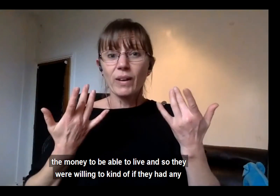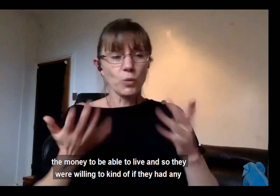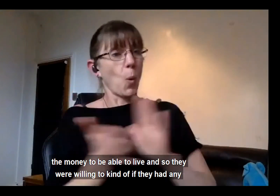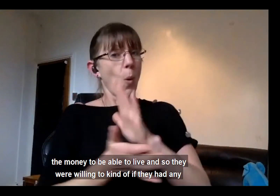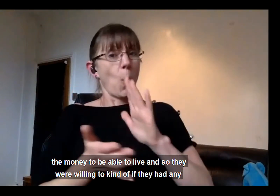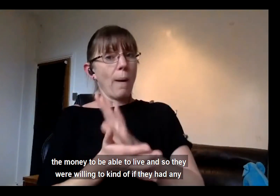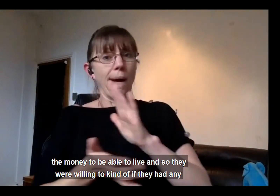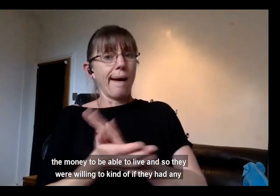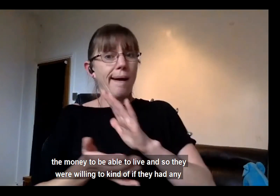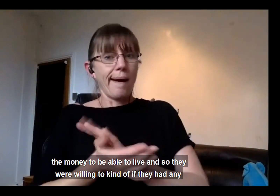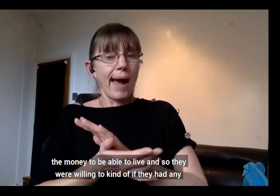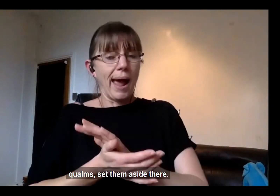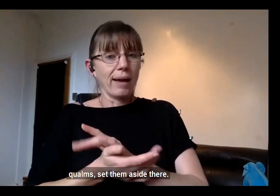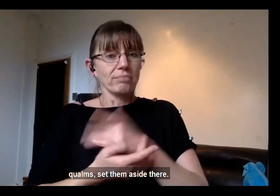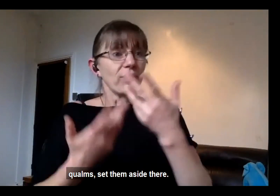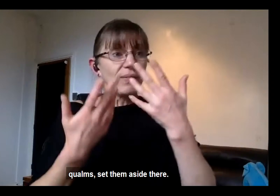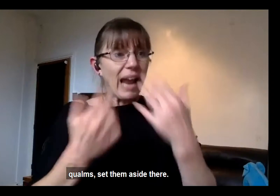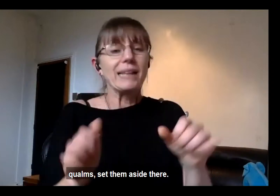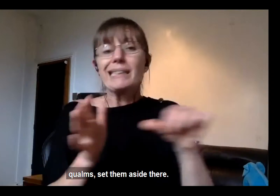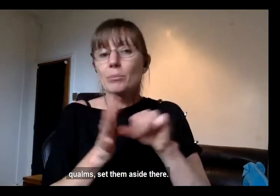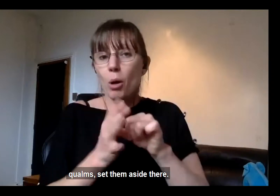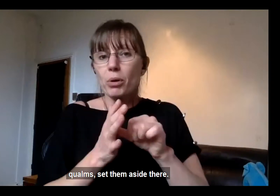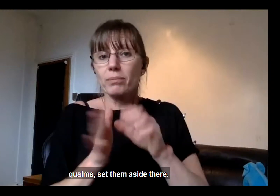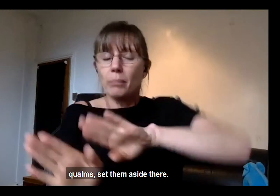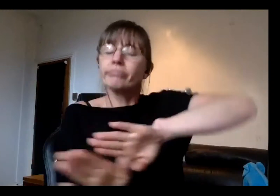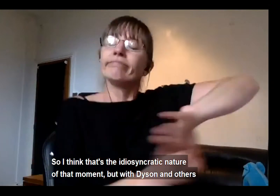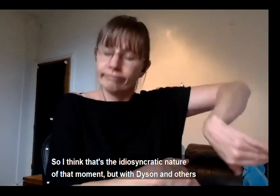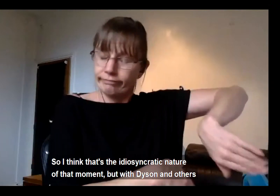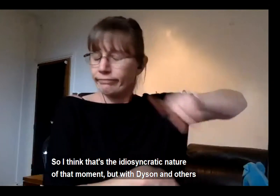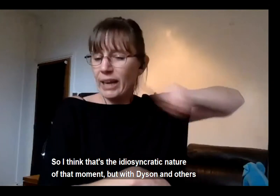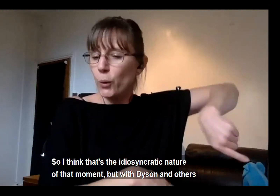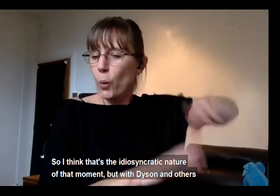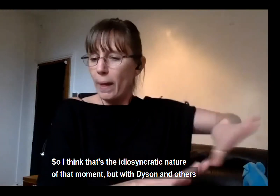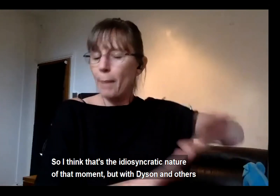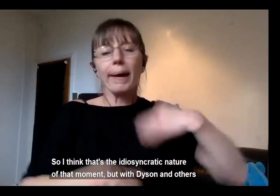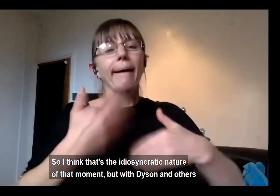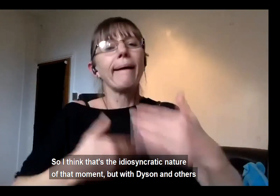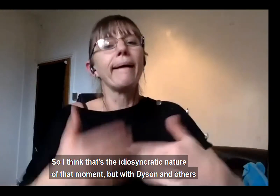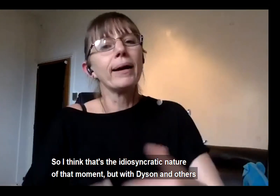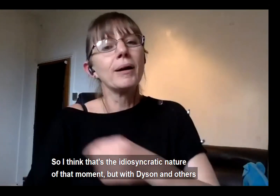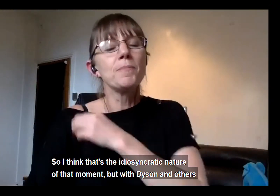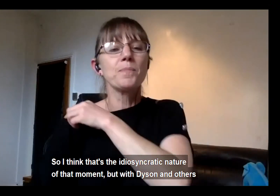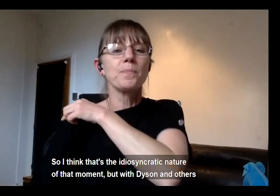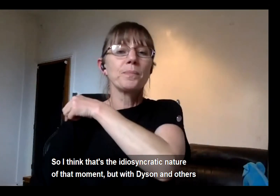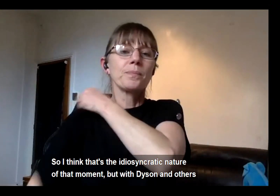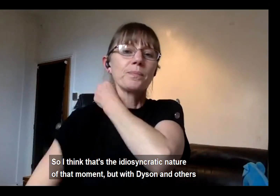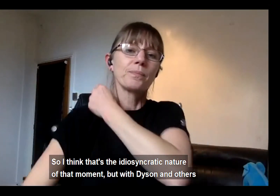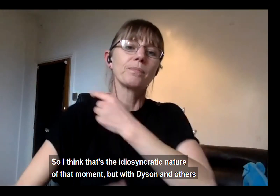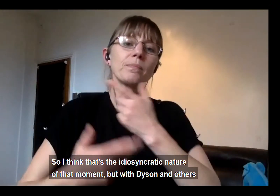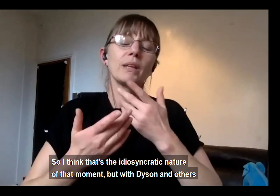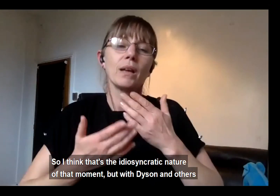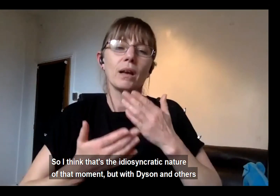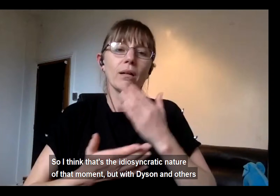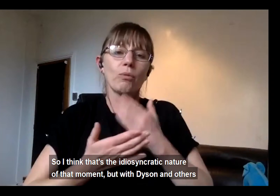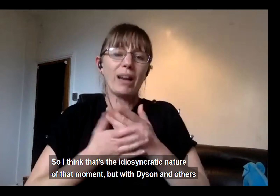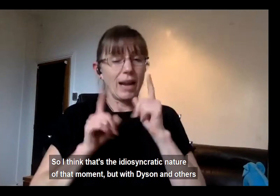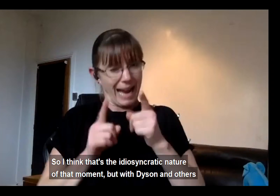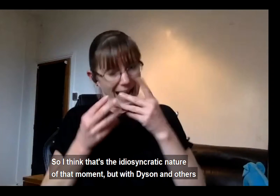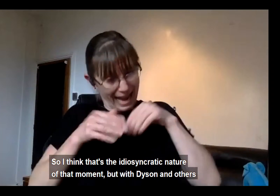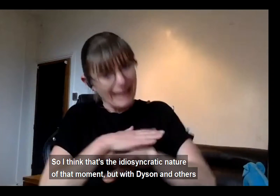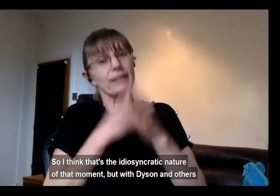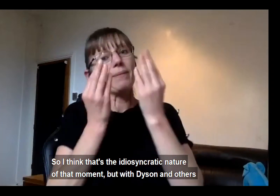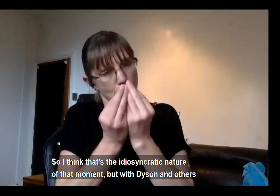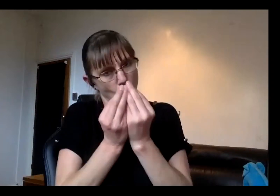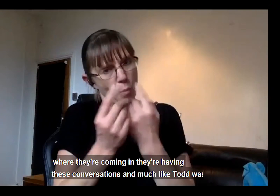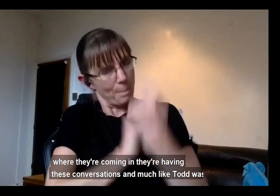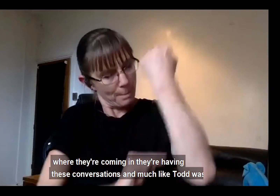of, if they had any qualms, set them aside there. So I think that's the idiosyncratic nature of that moment.